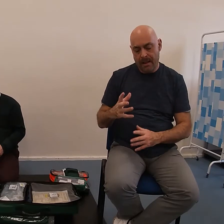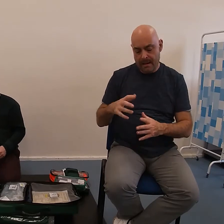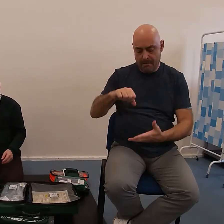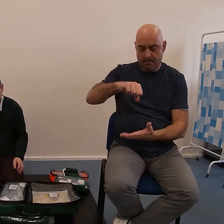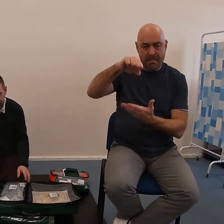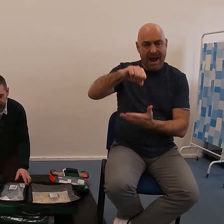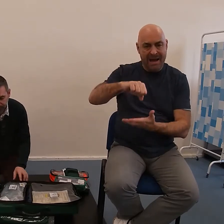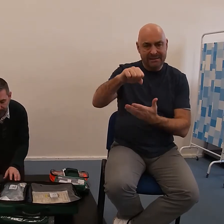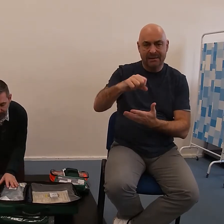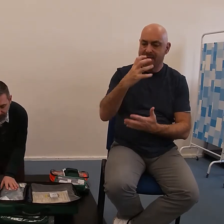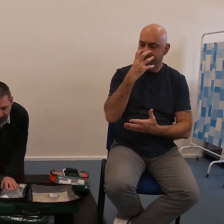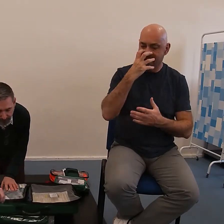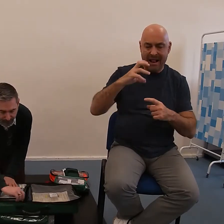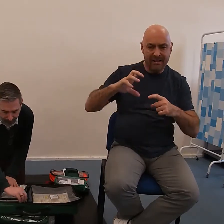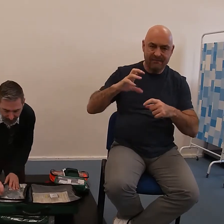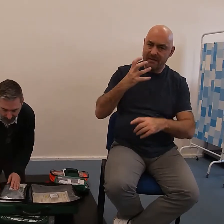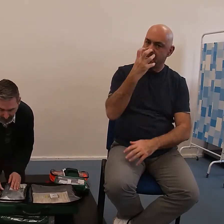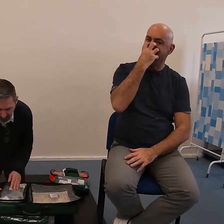mask.